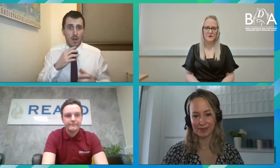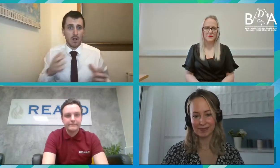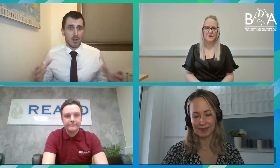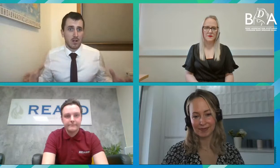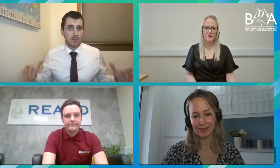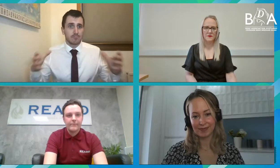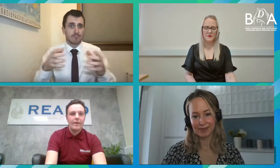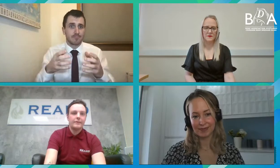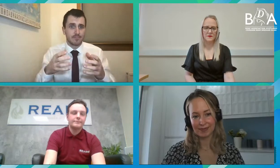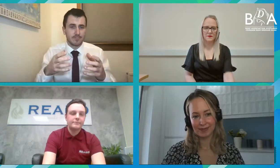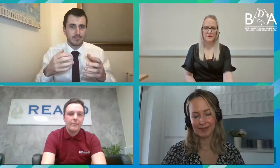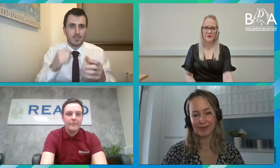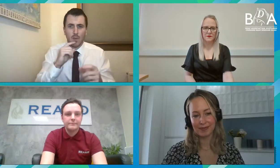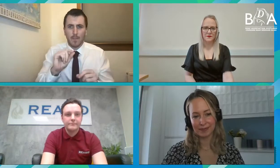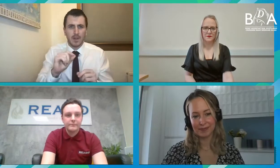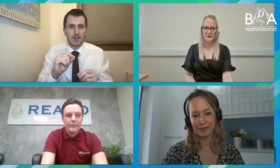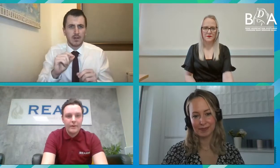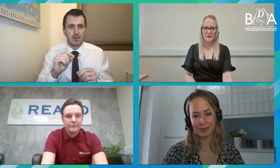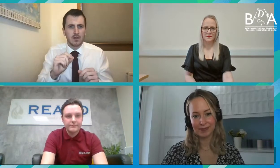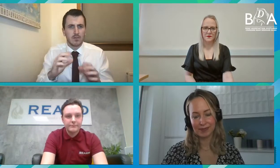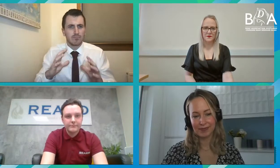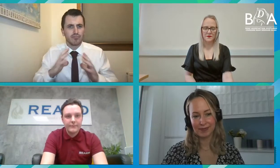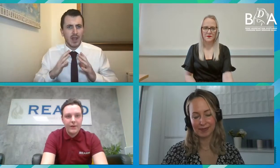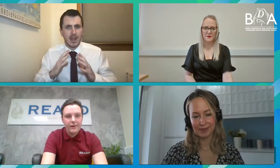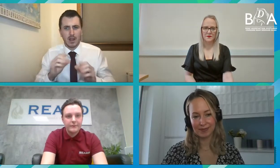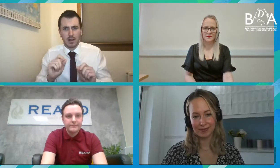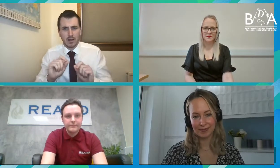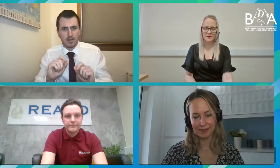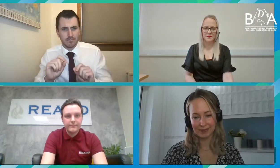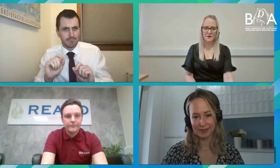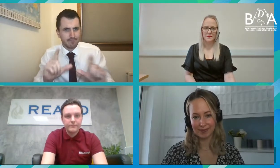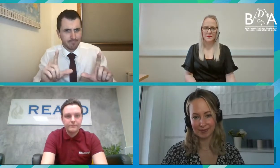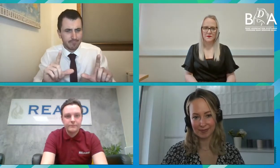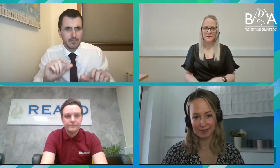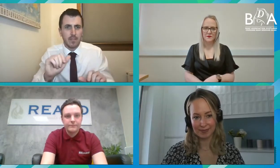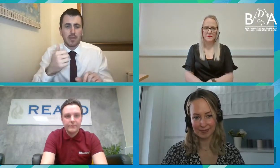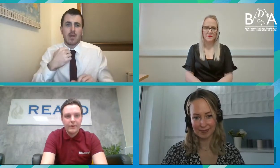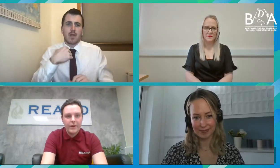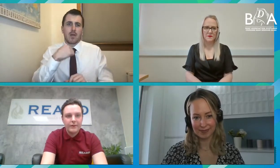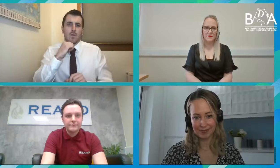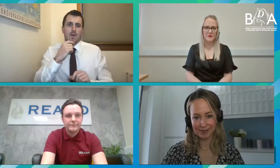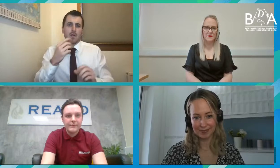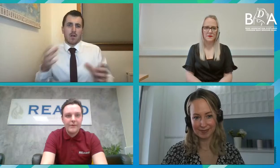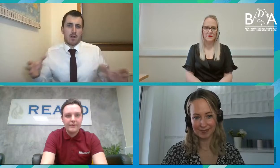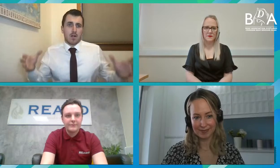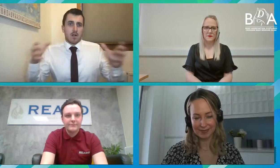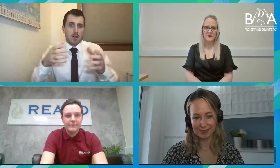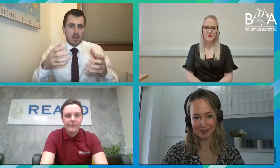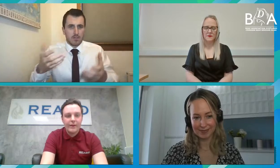can earn and learn at the same time. So I think what we'll do now is we'll invite our previous guests back